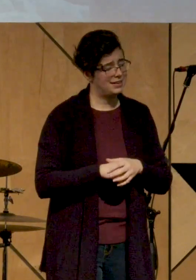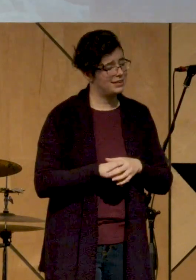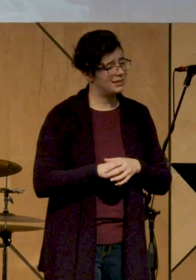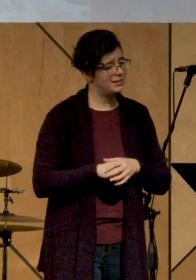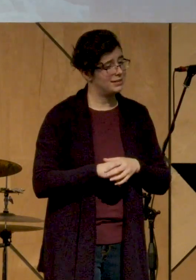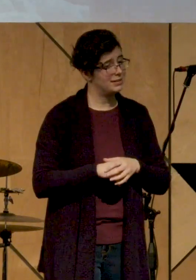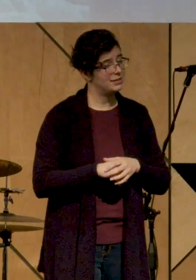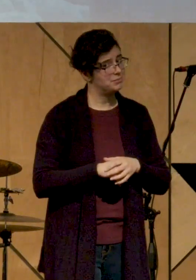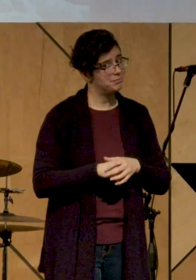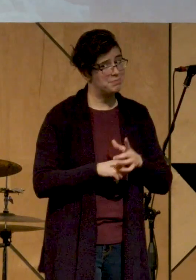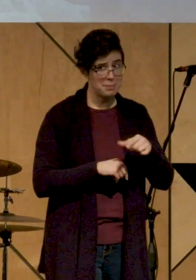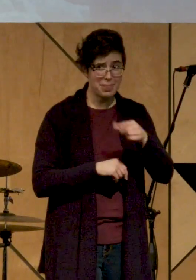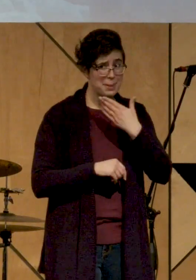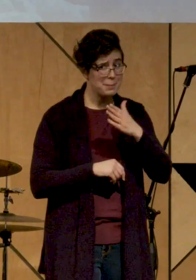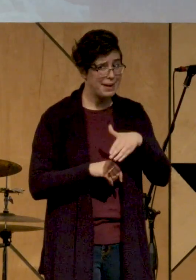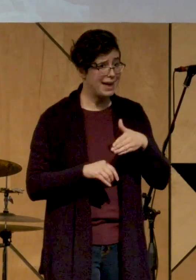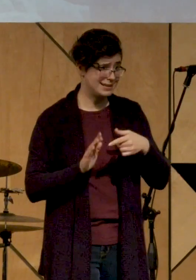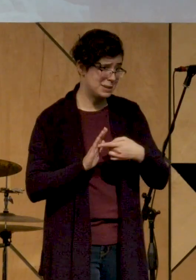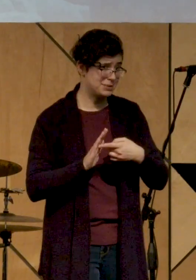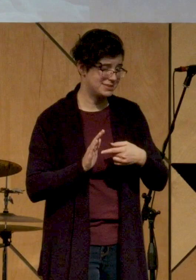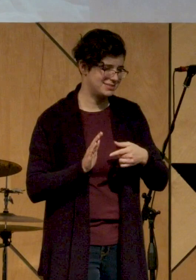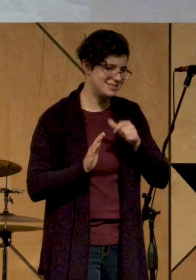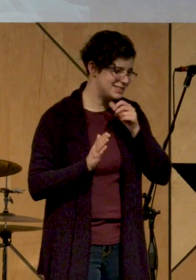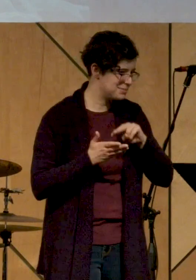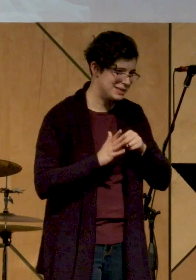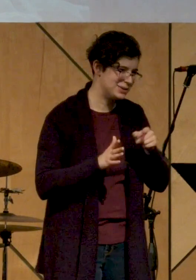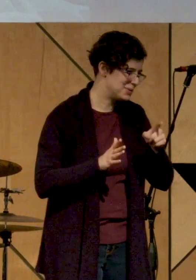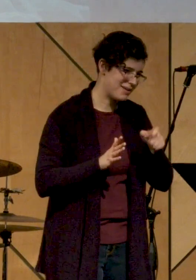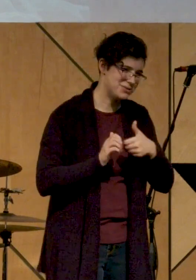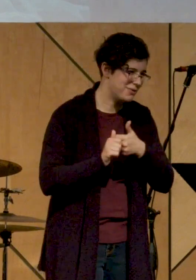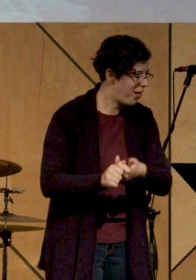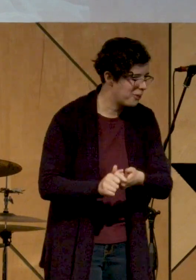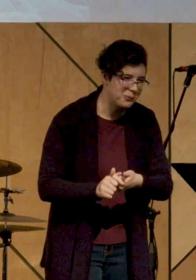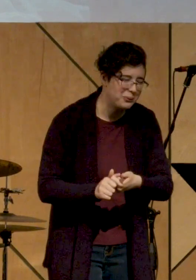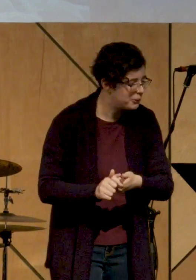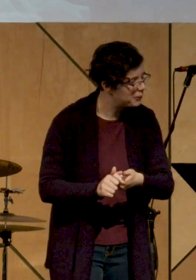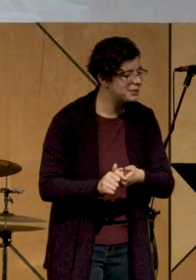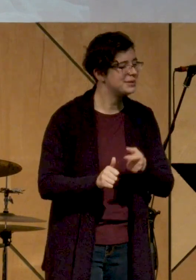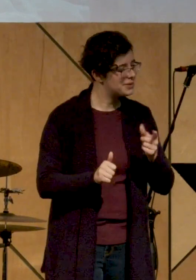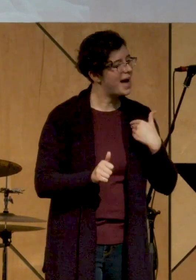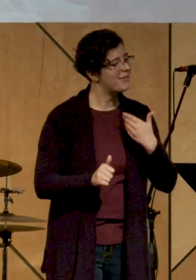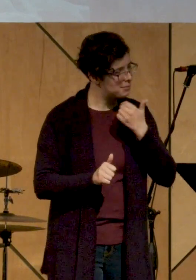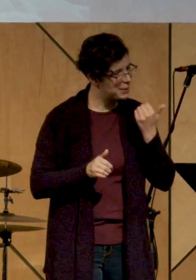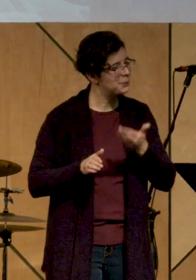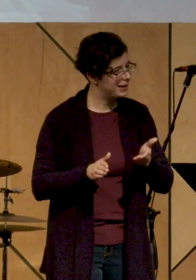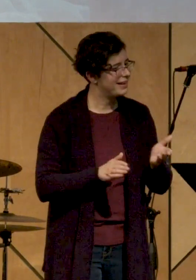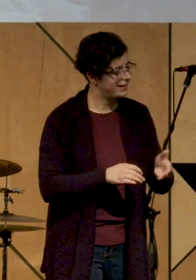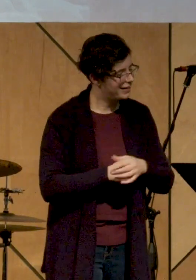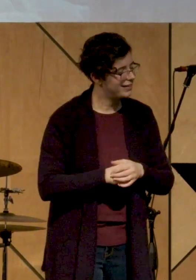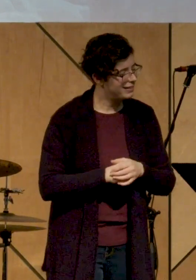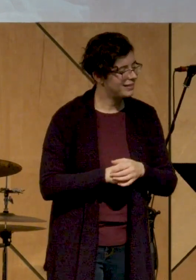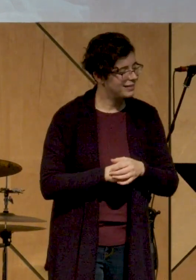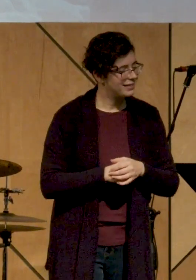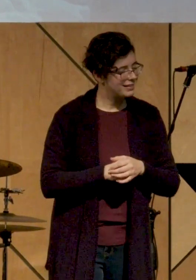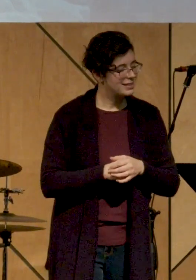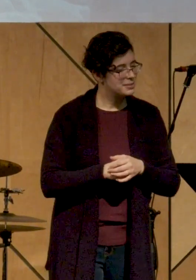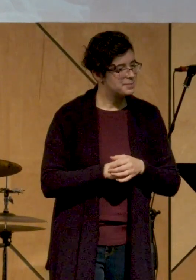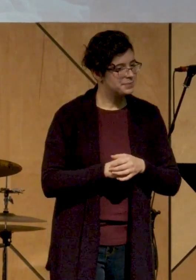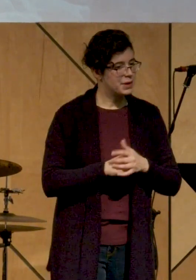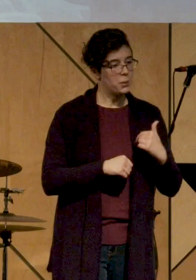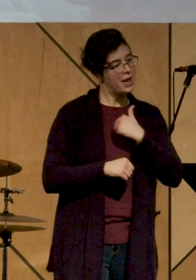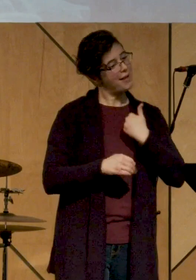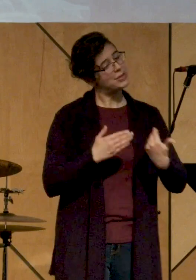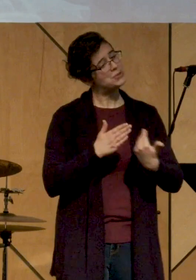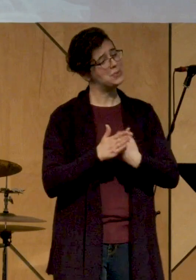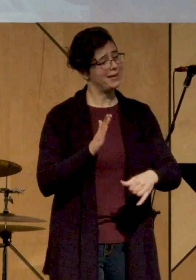Don't let a couple bad examples shut you down. Colossians gives us a better way, okay? A way that puts on our new